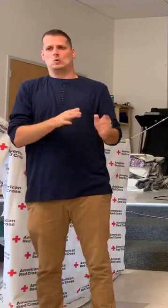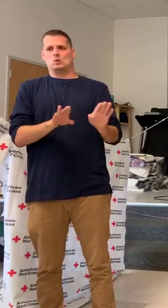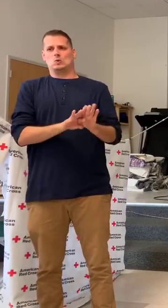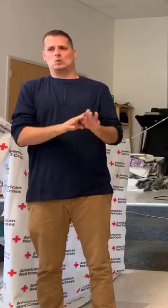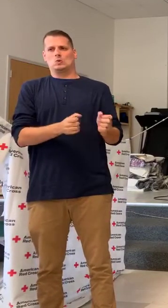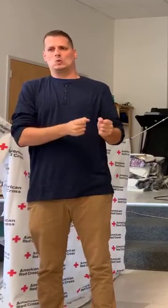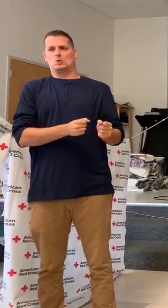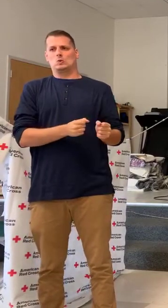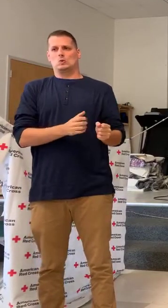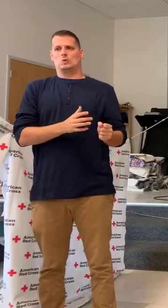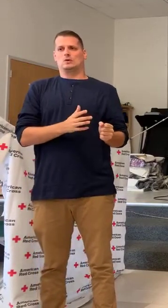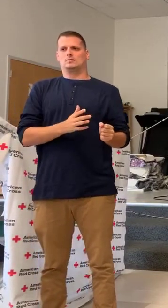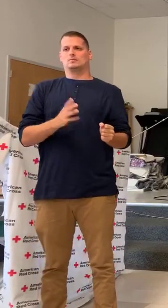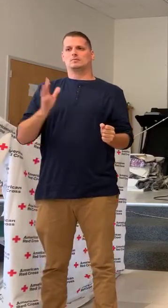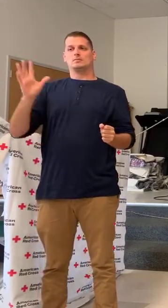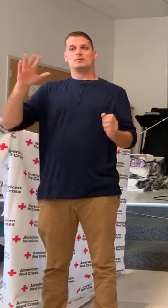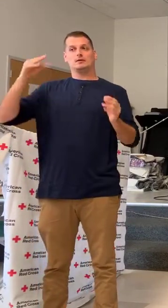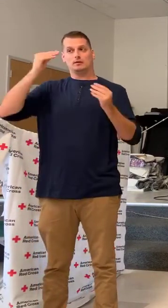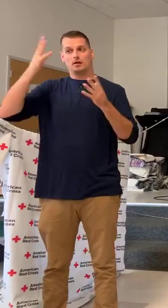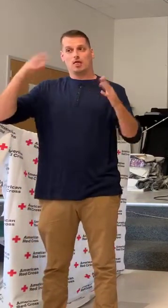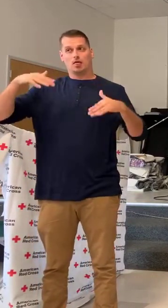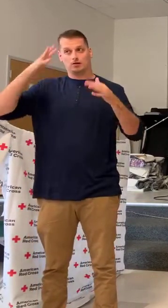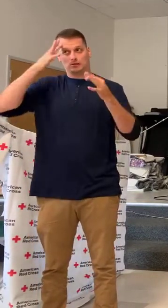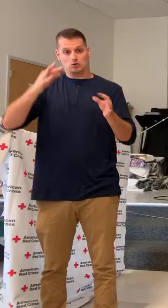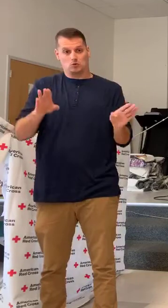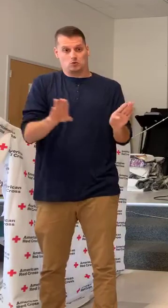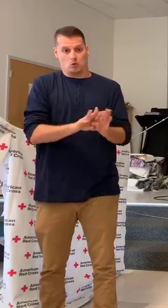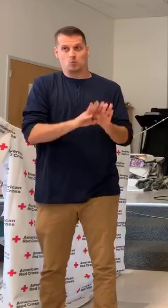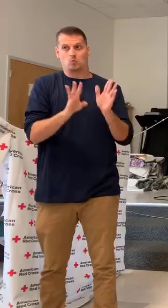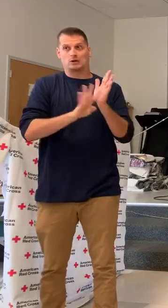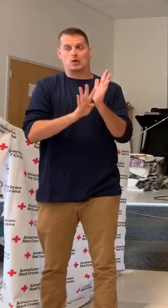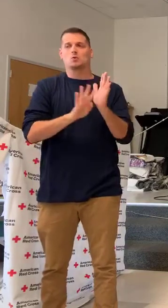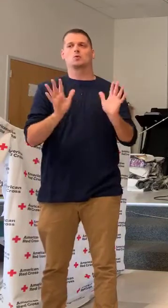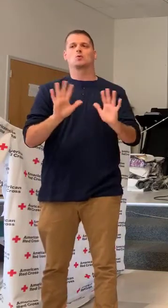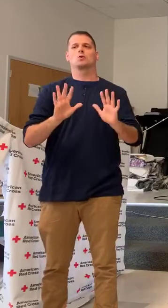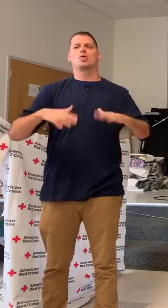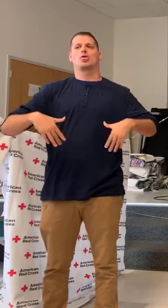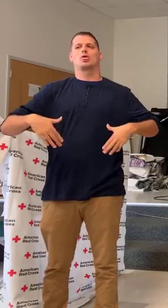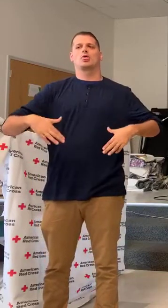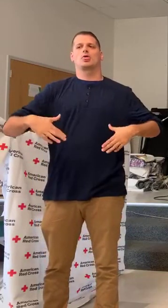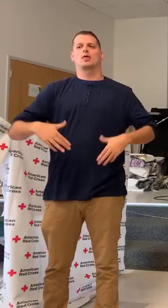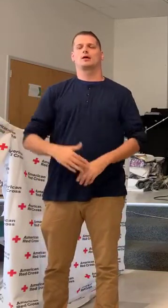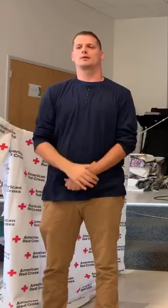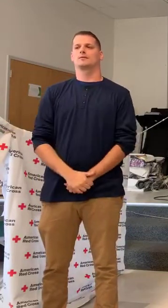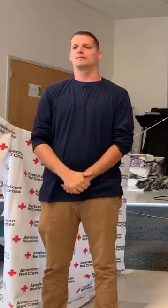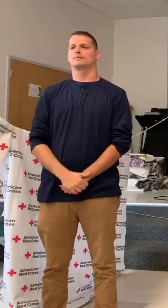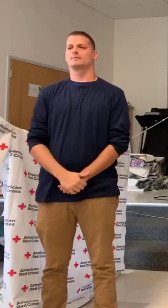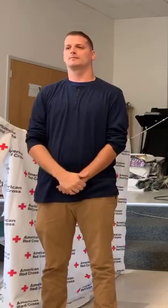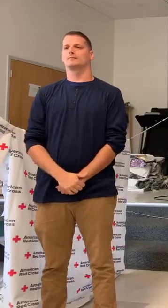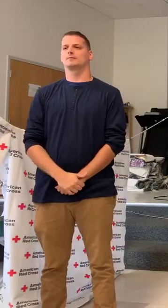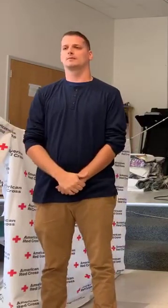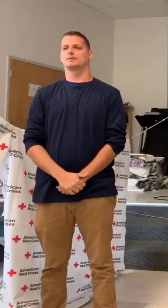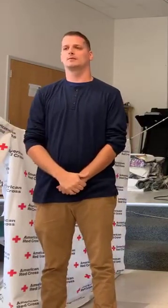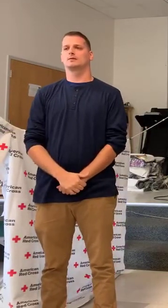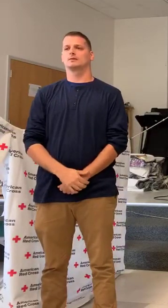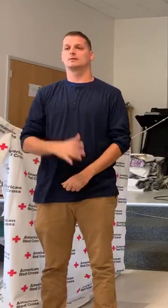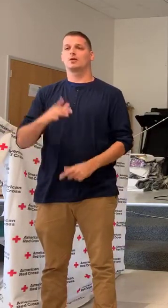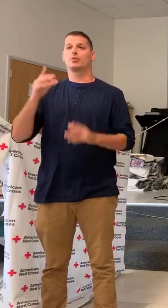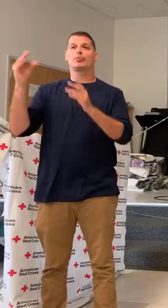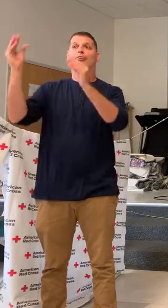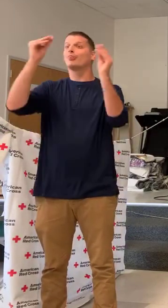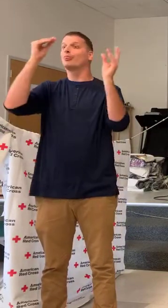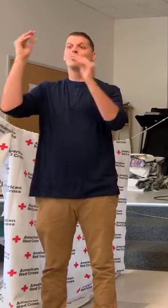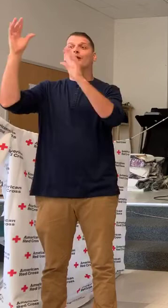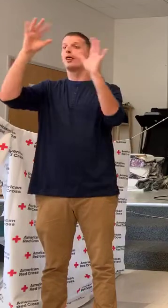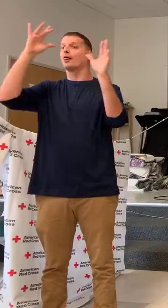that's all it was. Never, and we just, there's no intent to pull out and leave you folks without